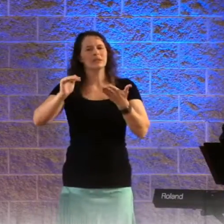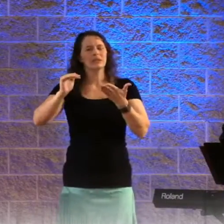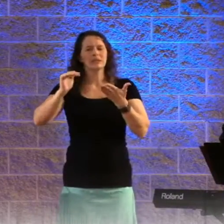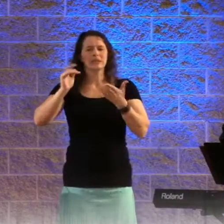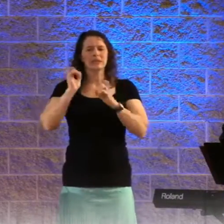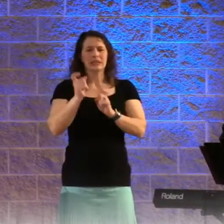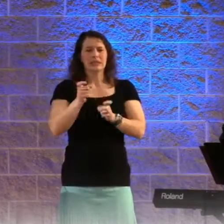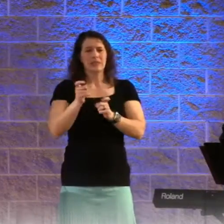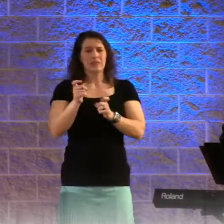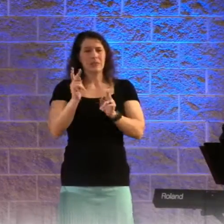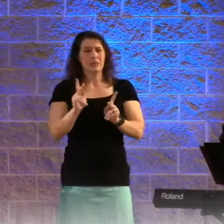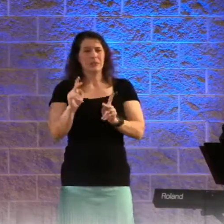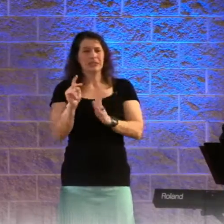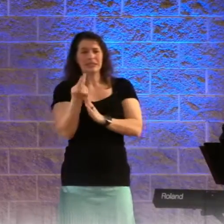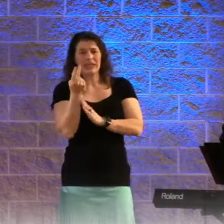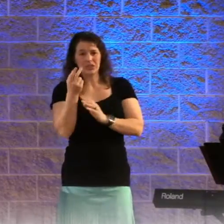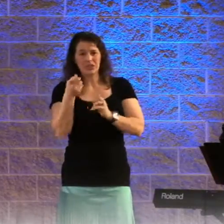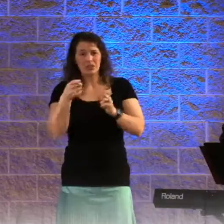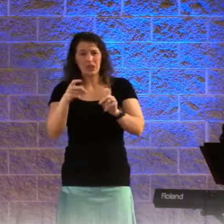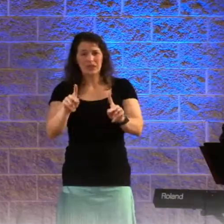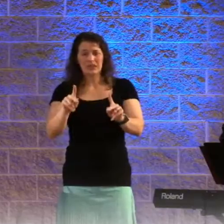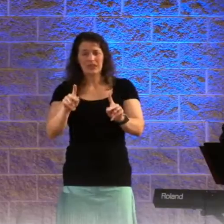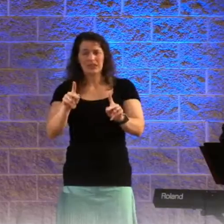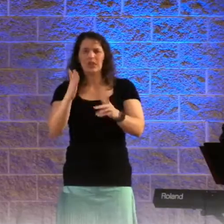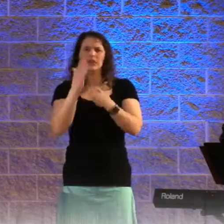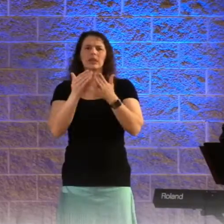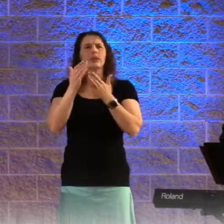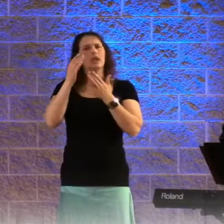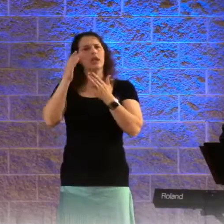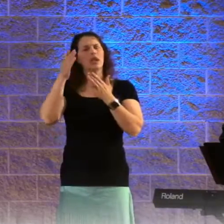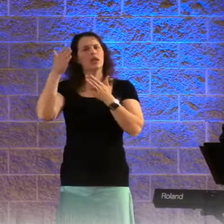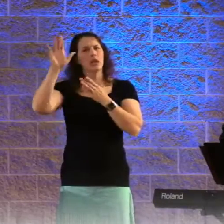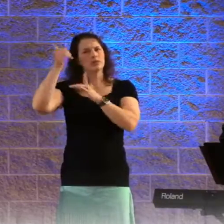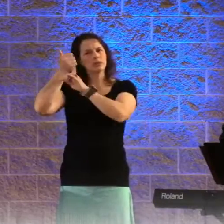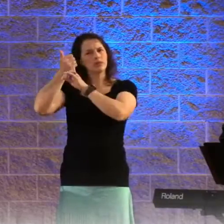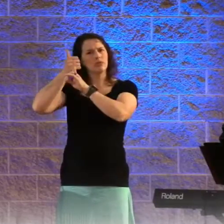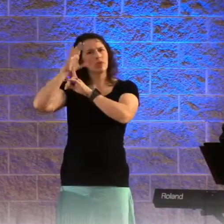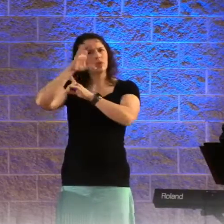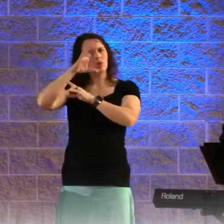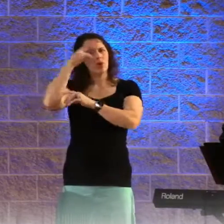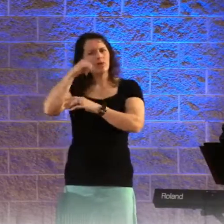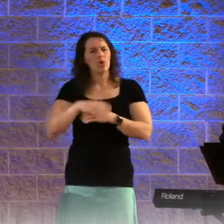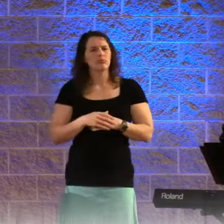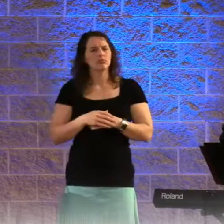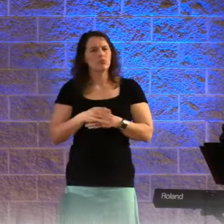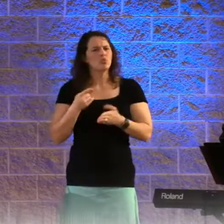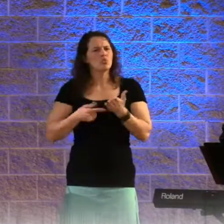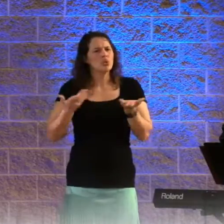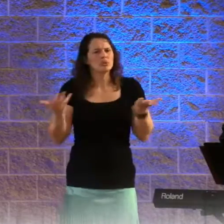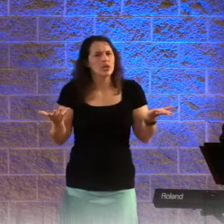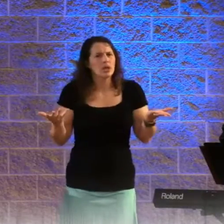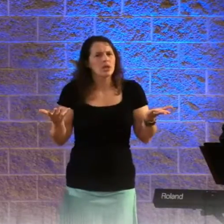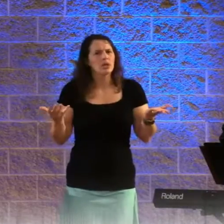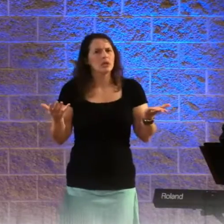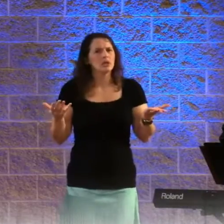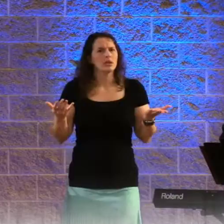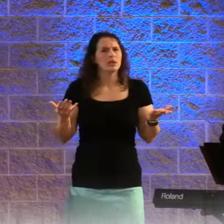people second chances, there's something that God's looking for. What is that? I'm going to give you a key word.